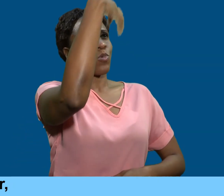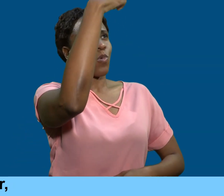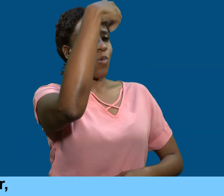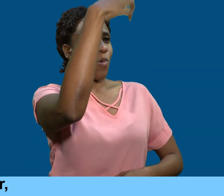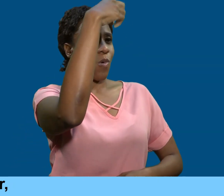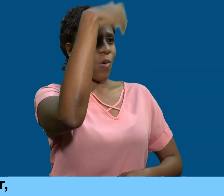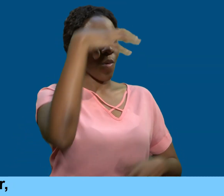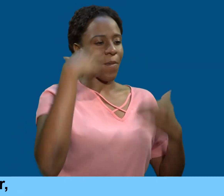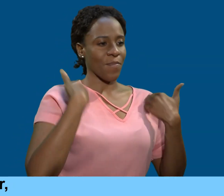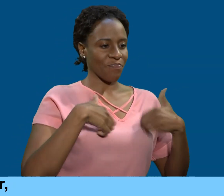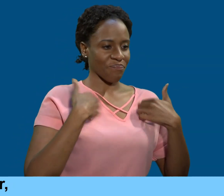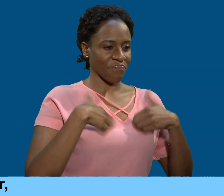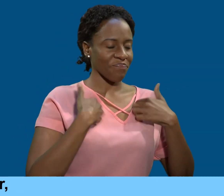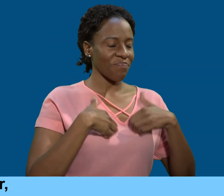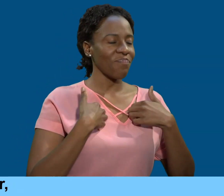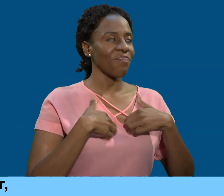took a shower,